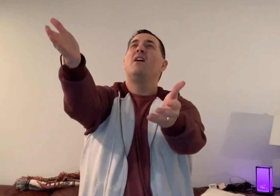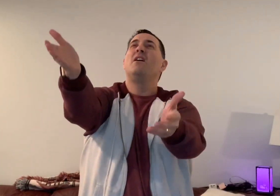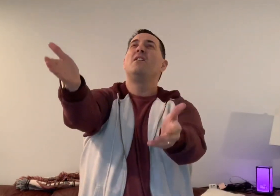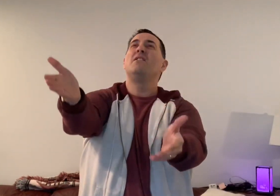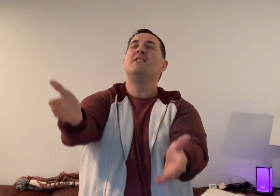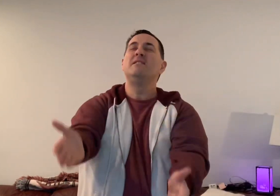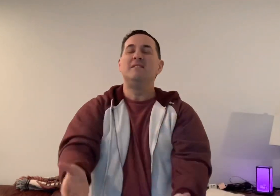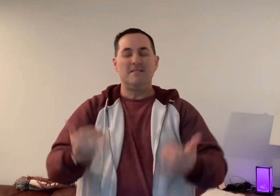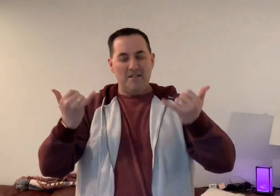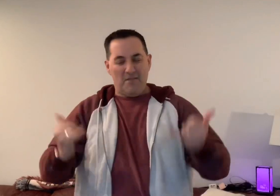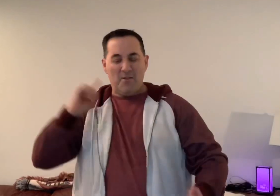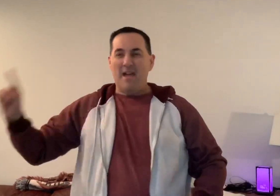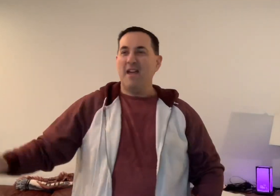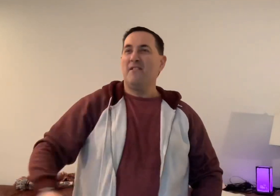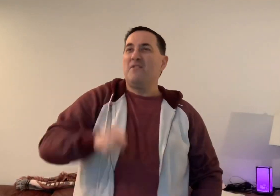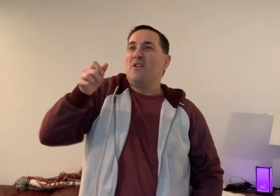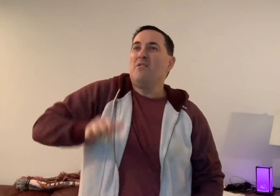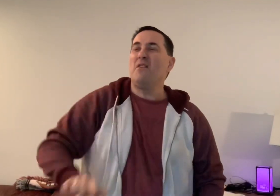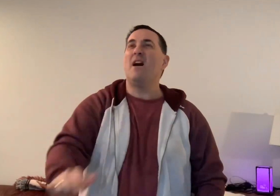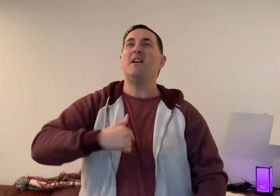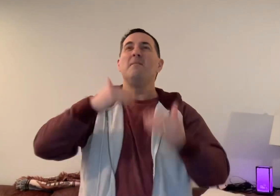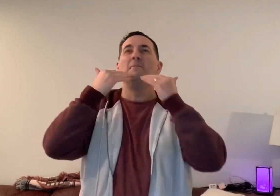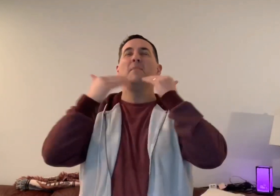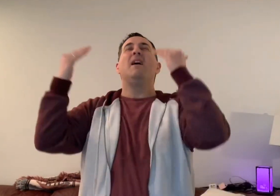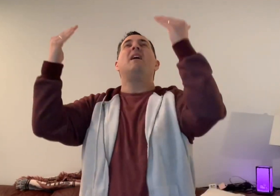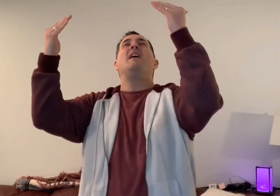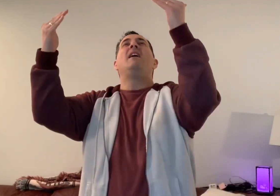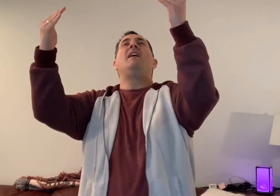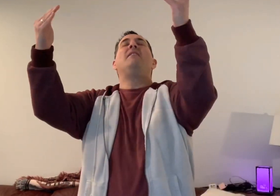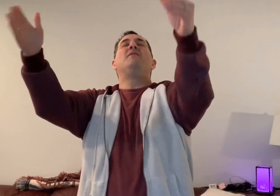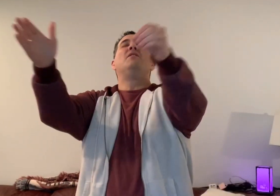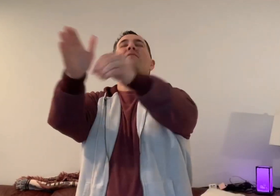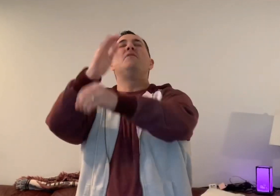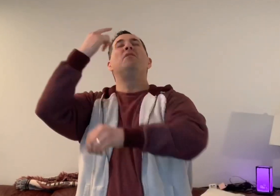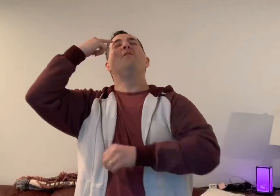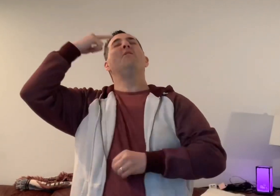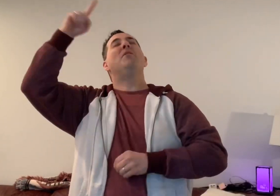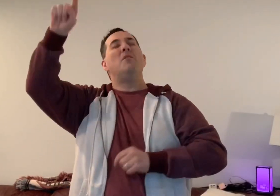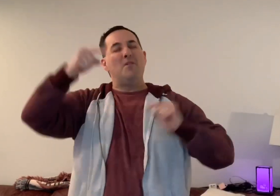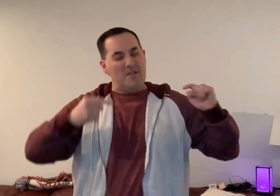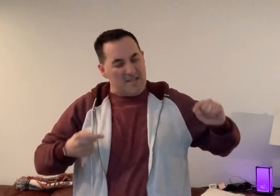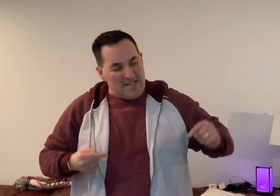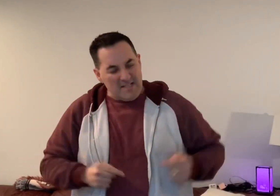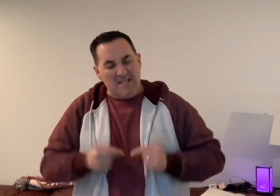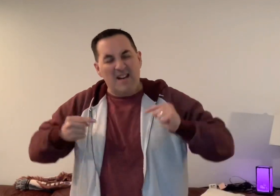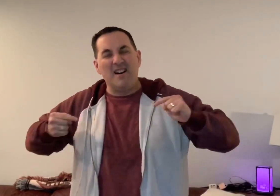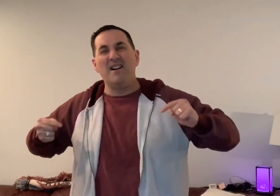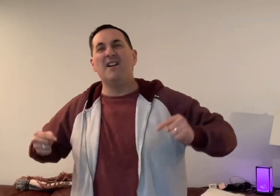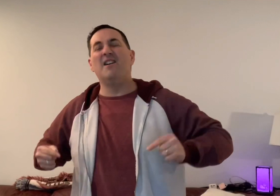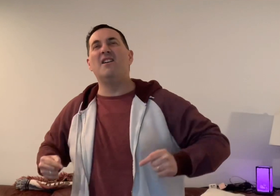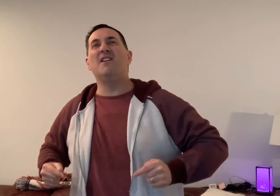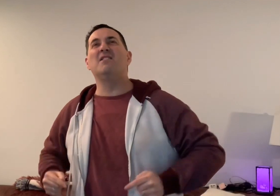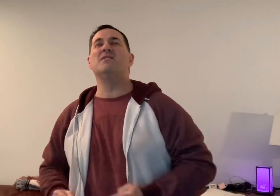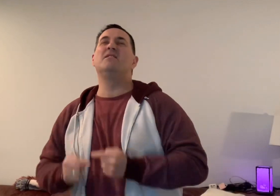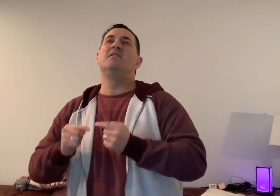So forever I am thankful for the scars So